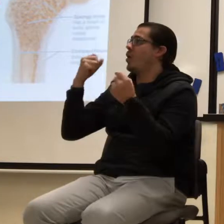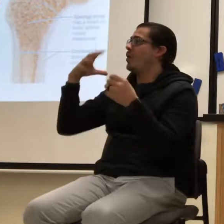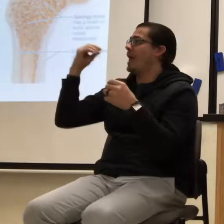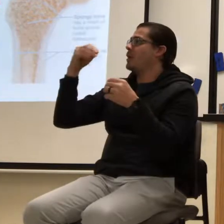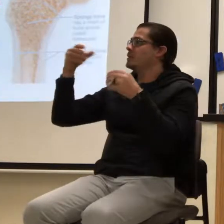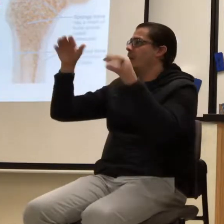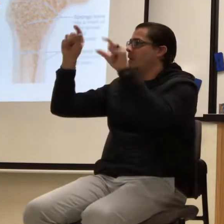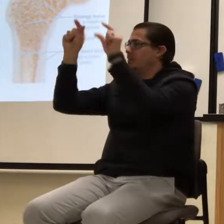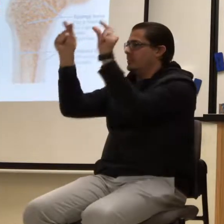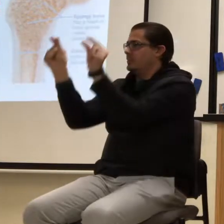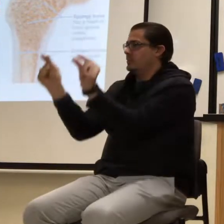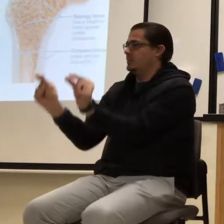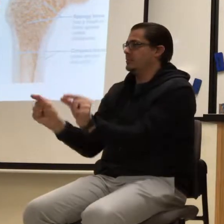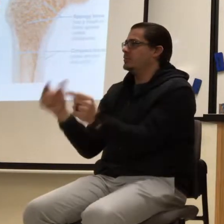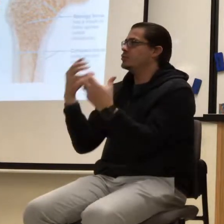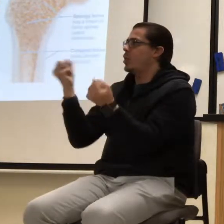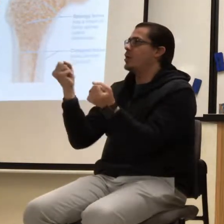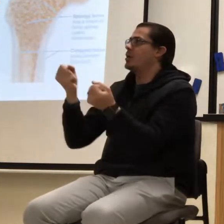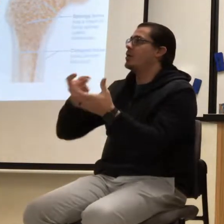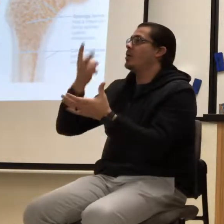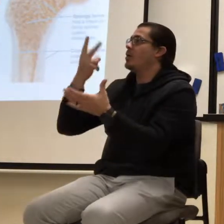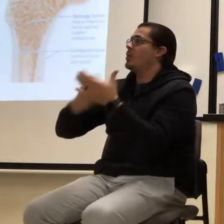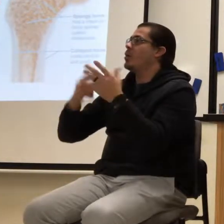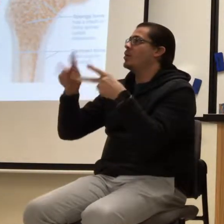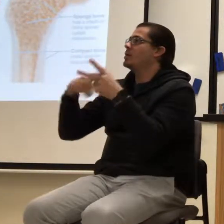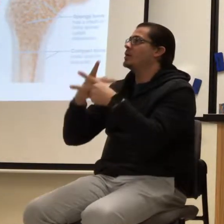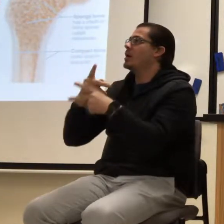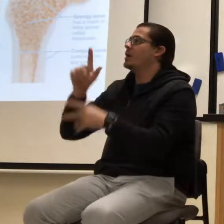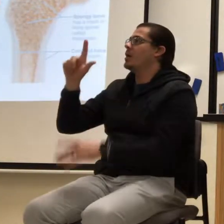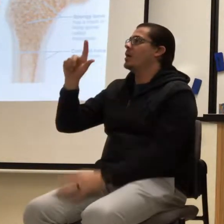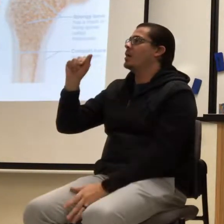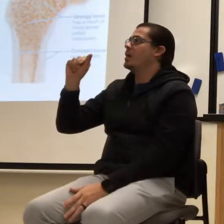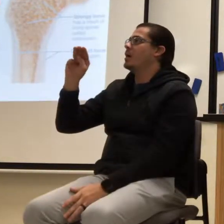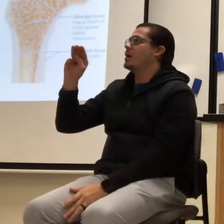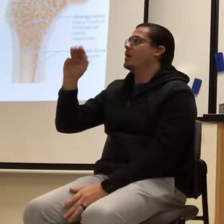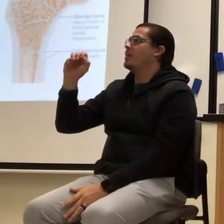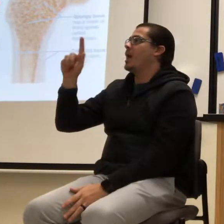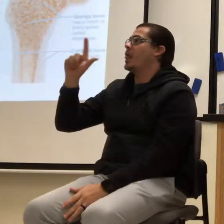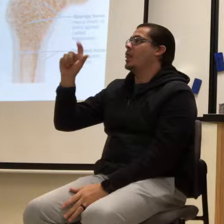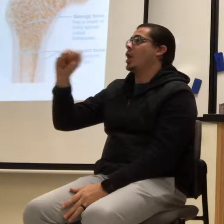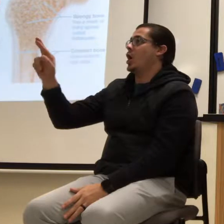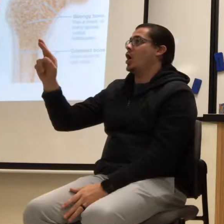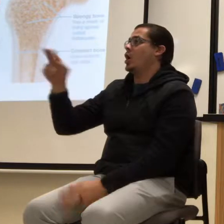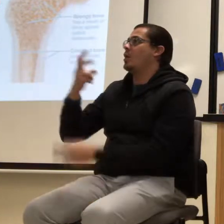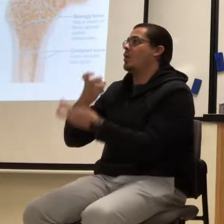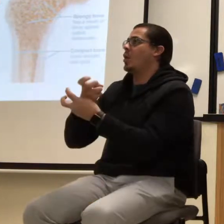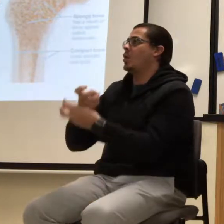that both types are lamellar bone.